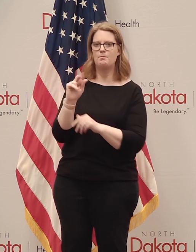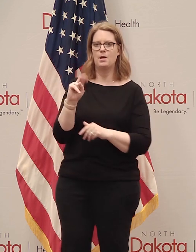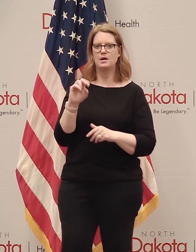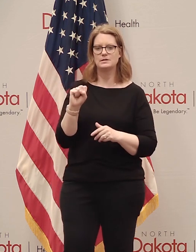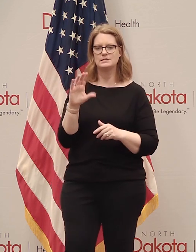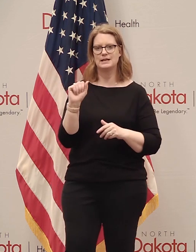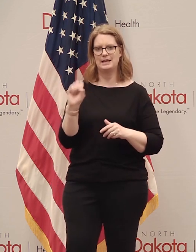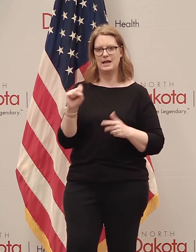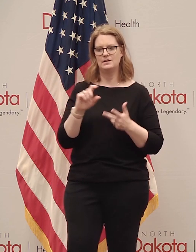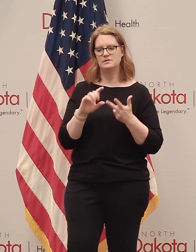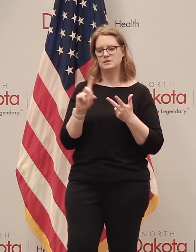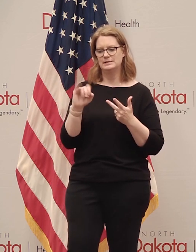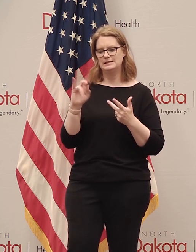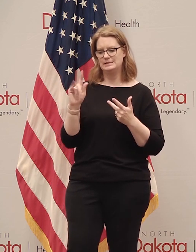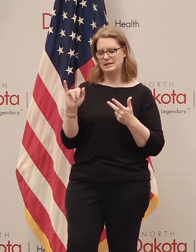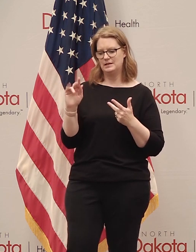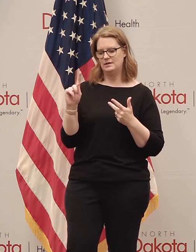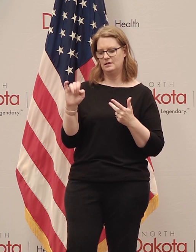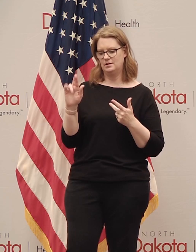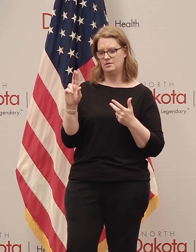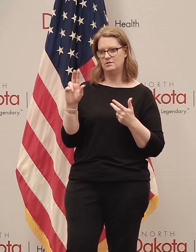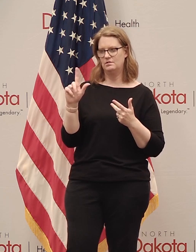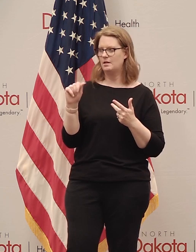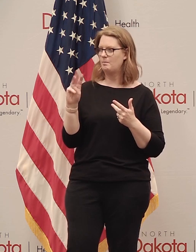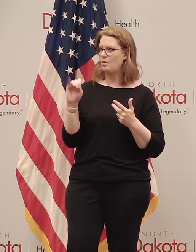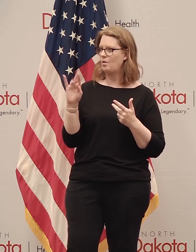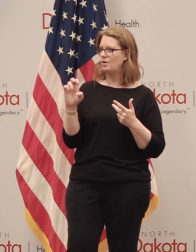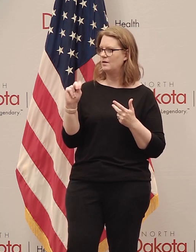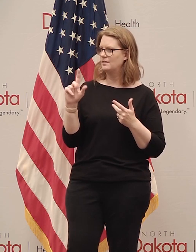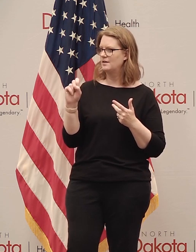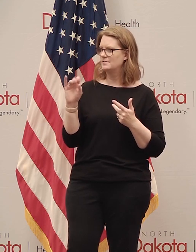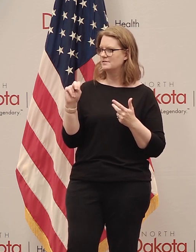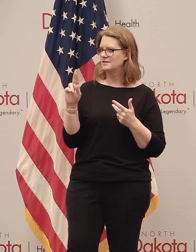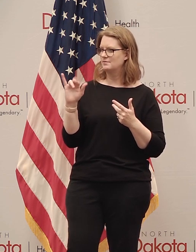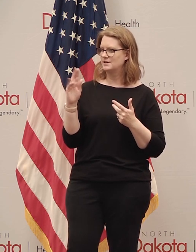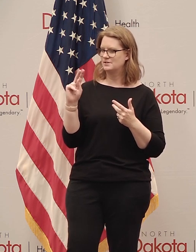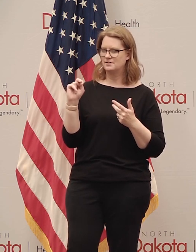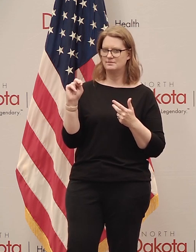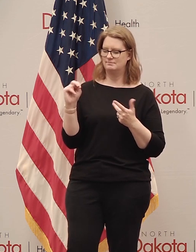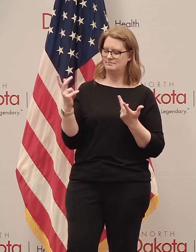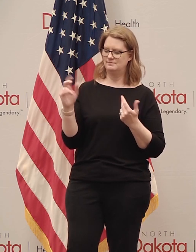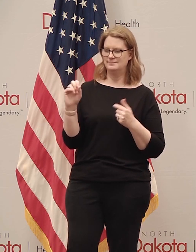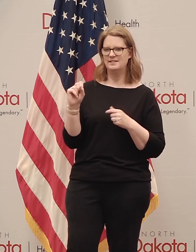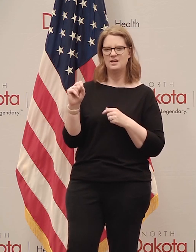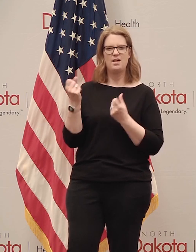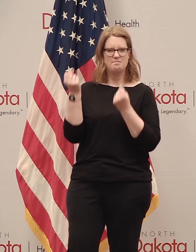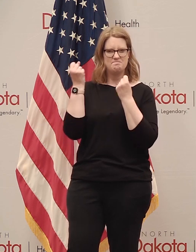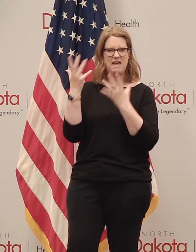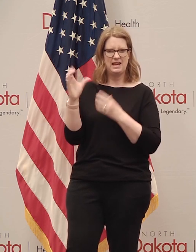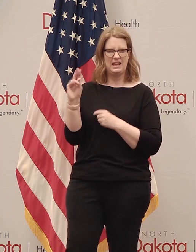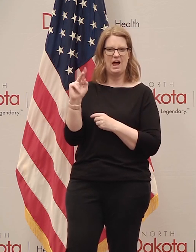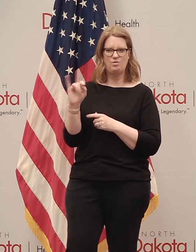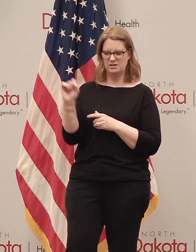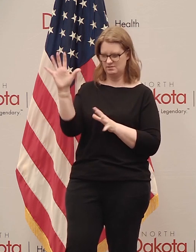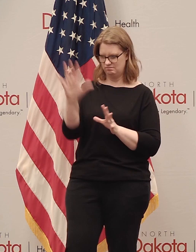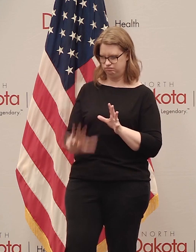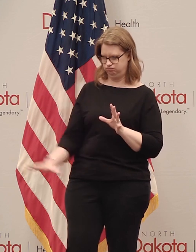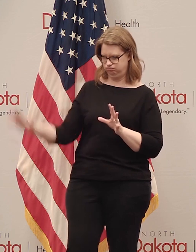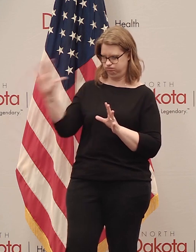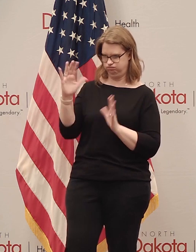Dickey, Emmons, Foster, Grand Forks, Kidder, Lemoore, Logan, McIntosh, Nelson, Pembina, Ransom, Richland, Sargent, Sheridan, Steele, Stutzman, Trail, Walsh, and